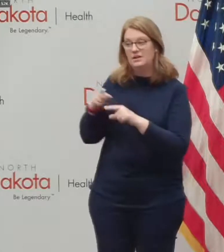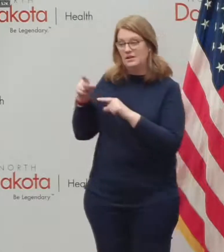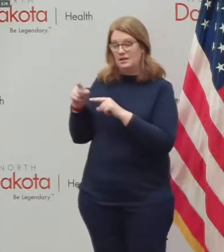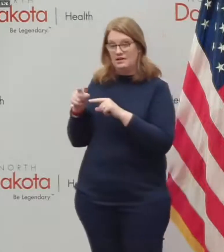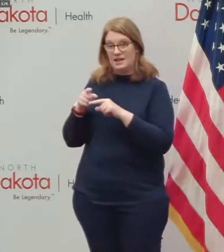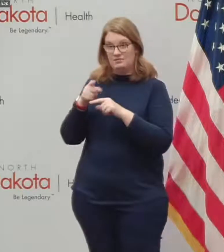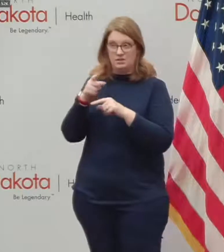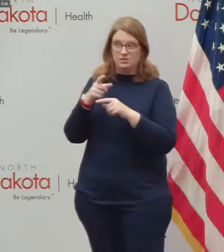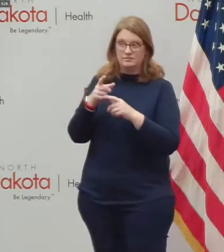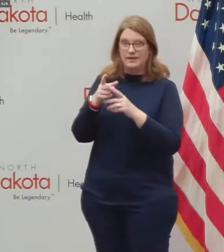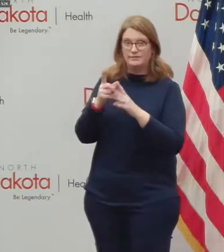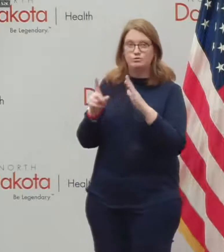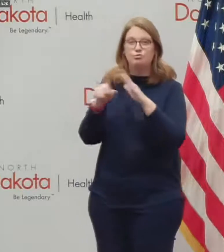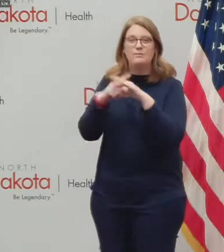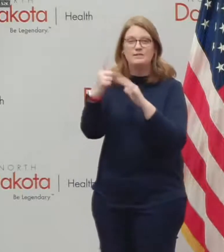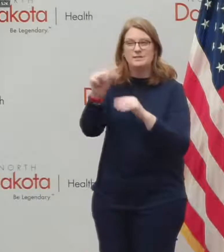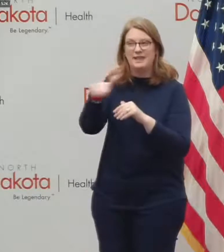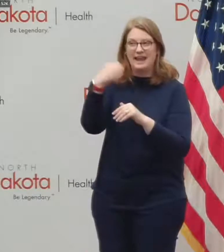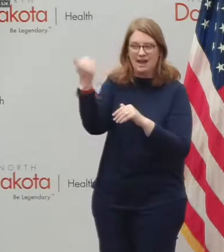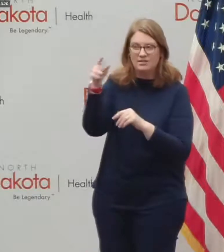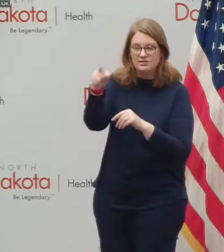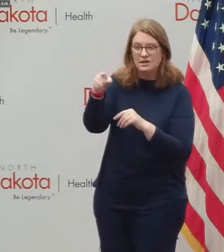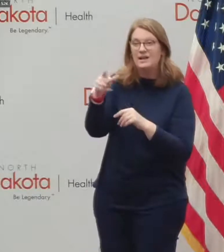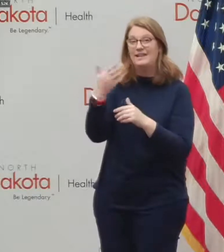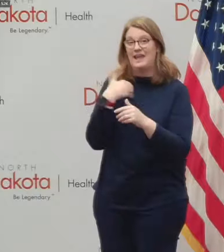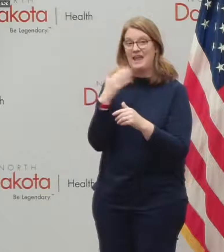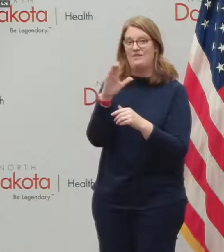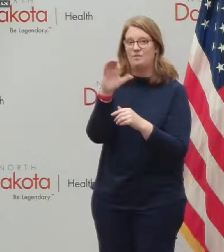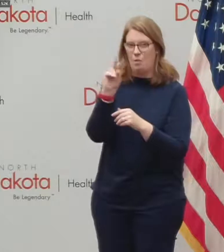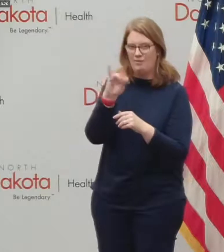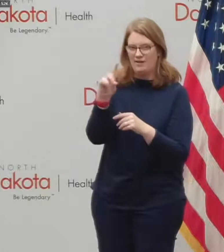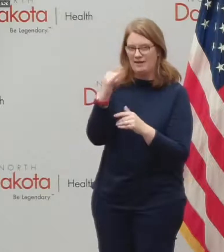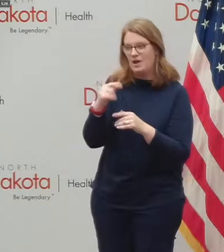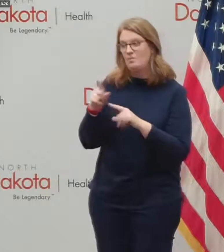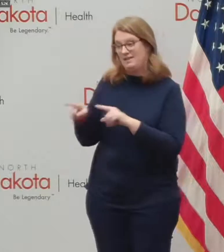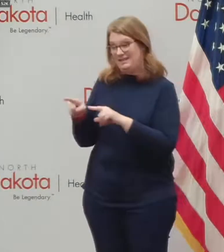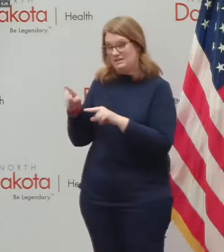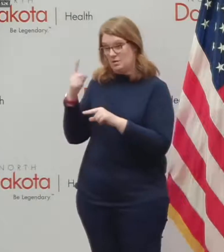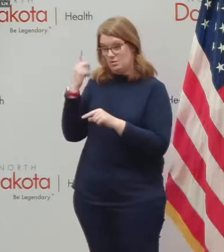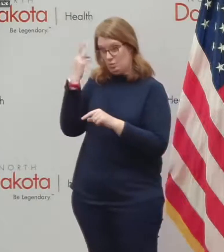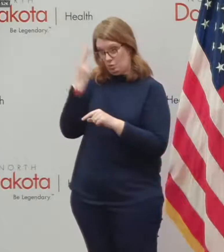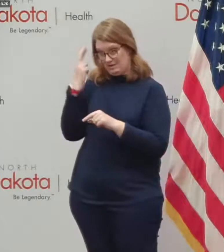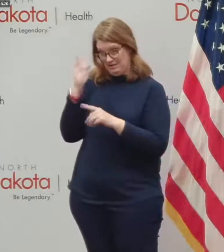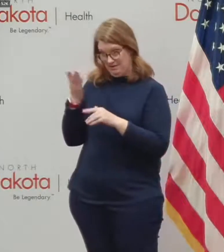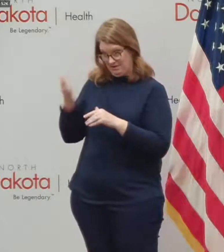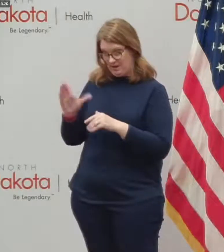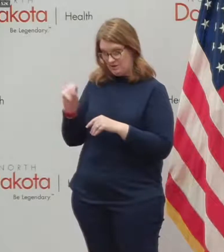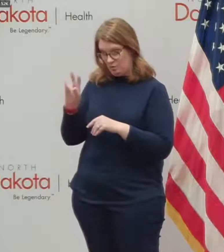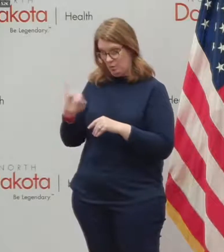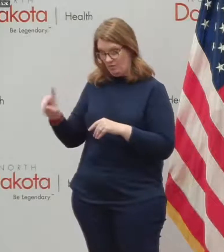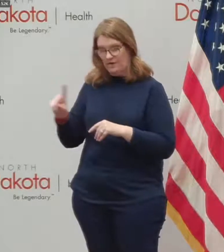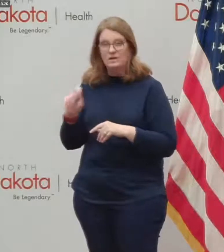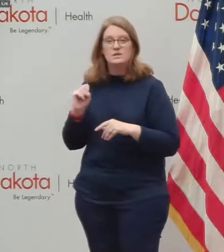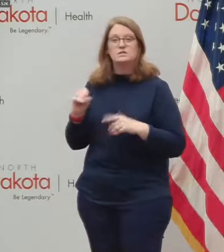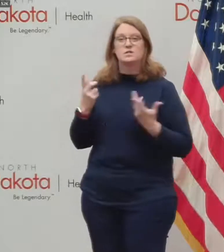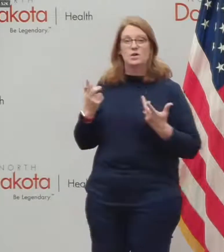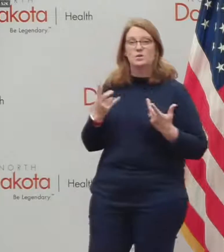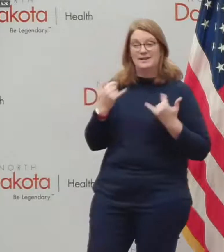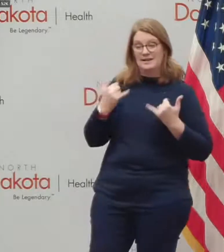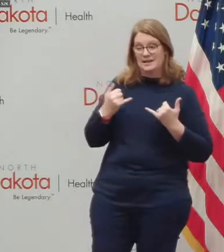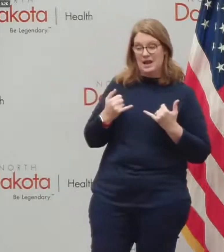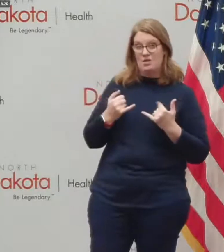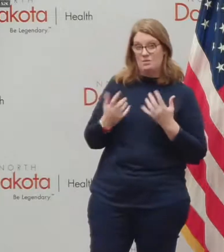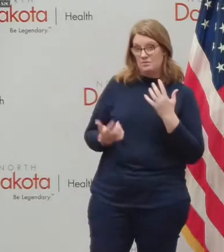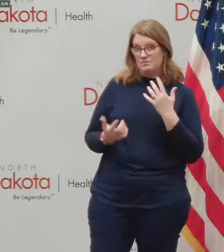COVID. But if you take that 383 number right now, that's right up at about 20% of the hospital capacity in the state is going towards